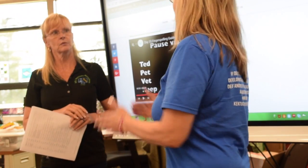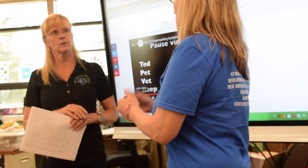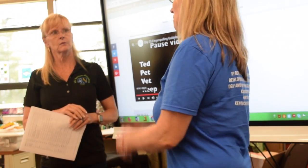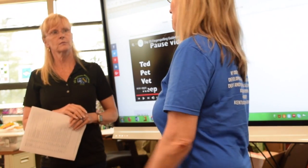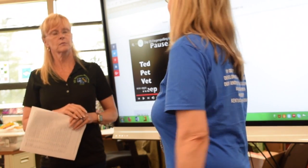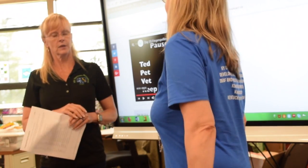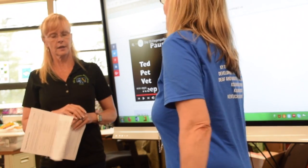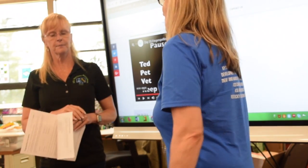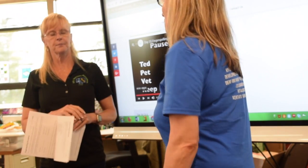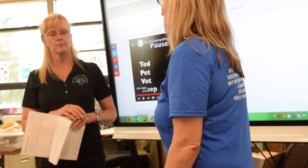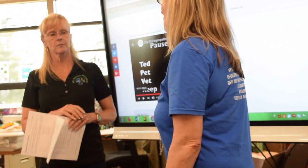Okay.